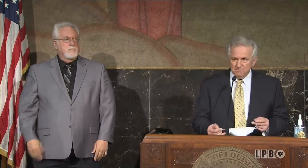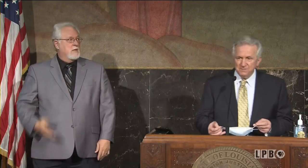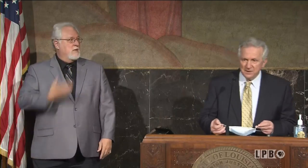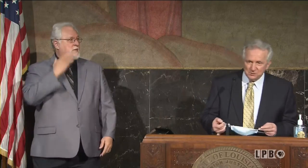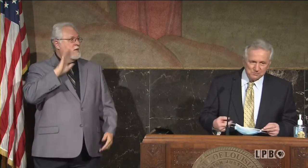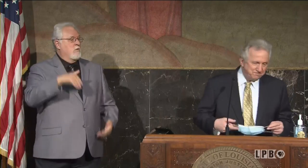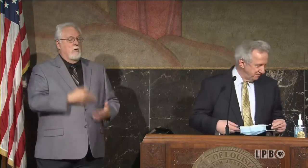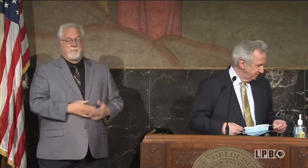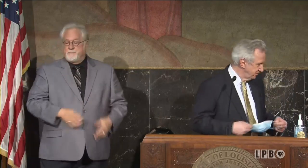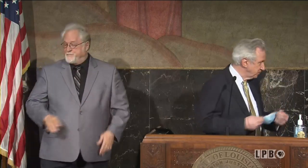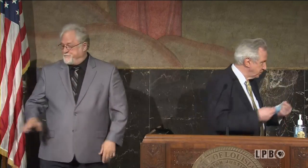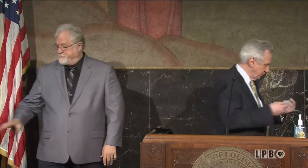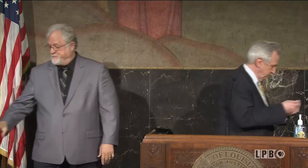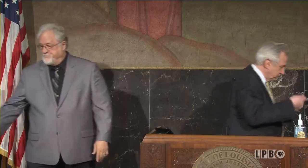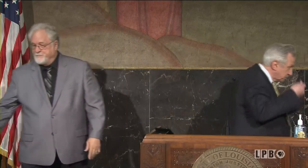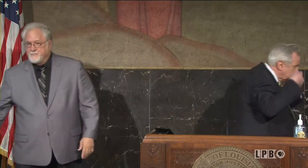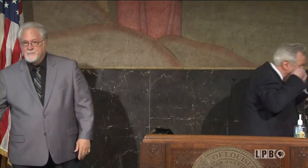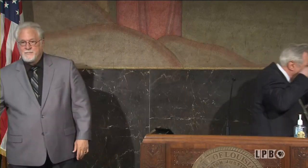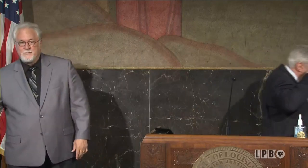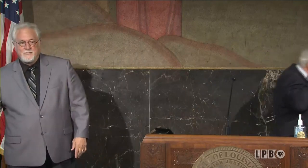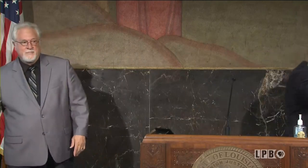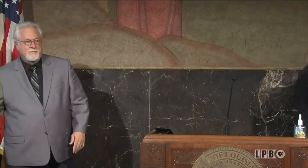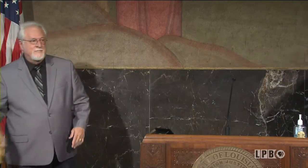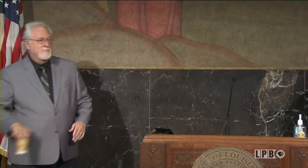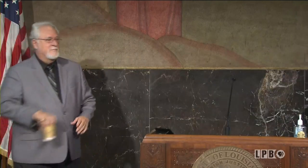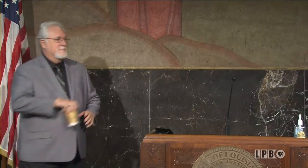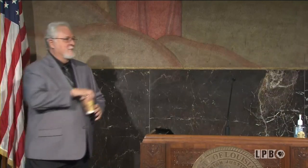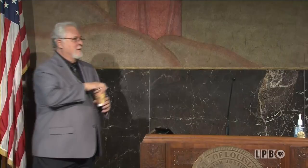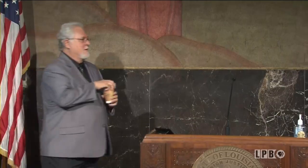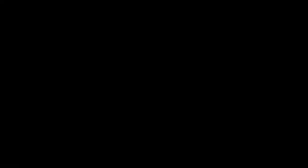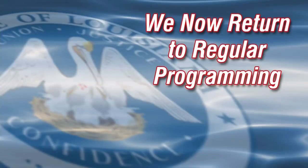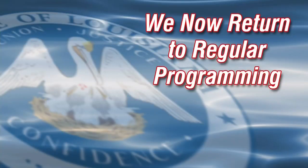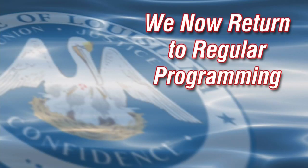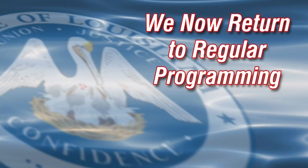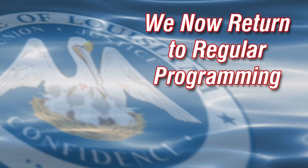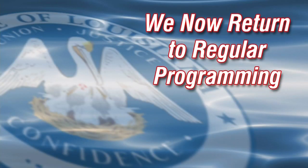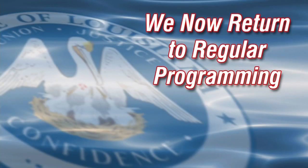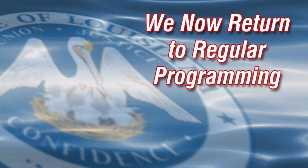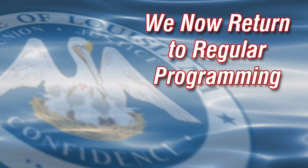Thanks. Hi, baby.